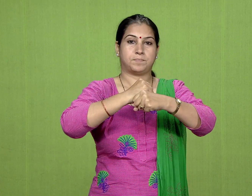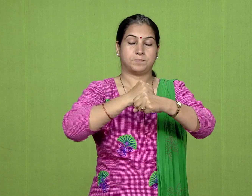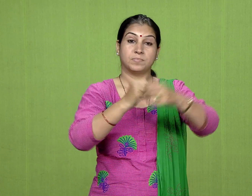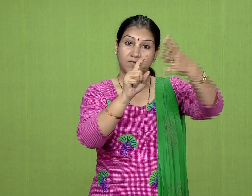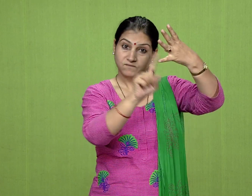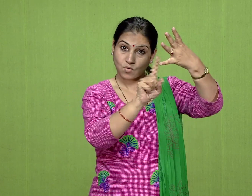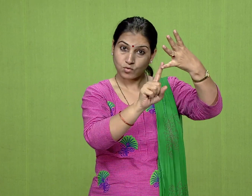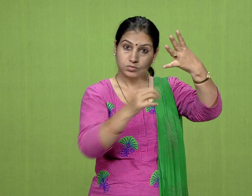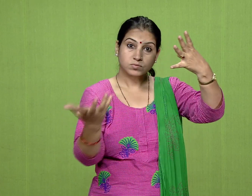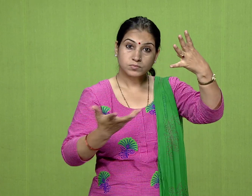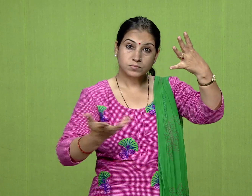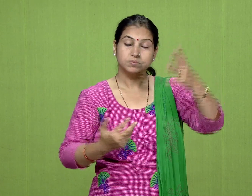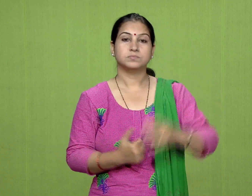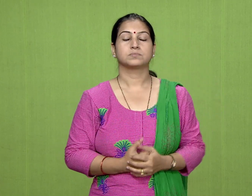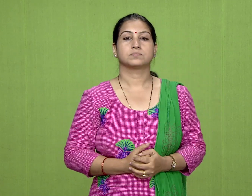Fourth is spinning.